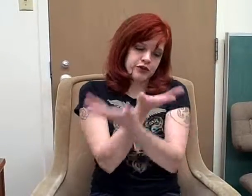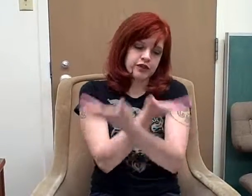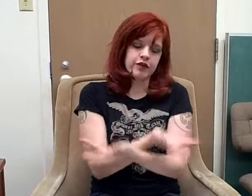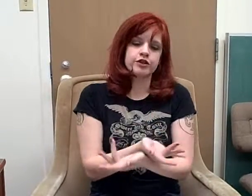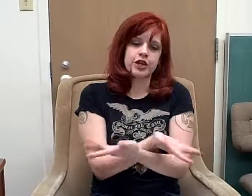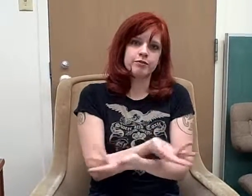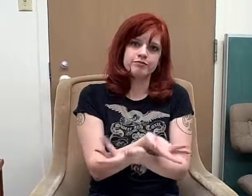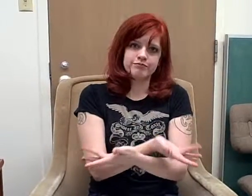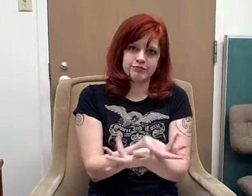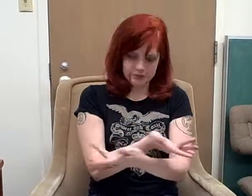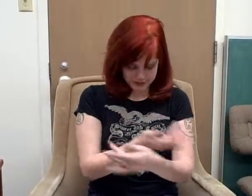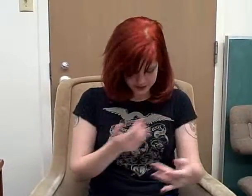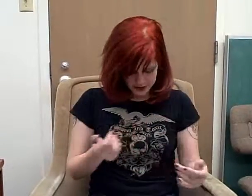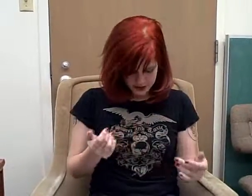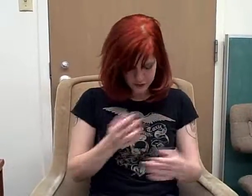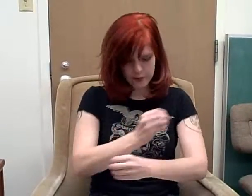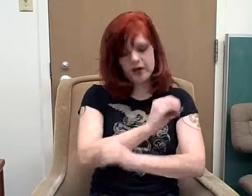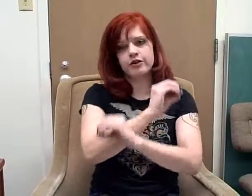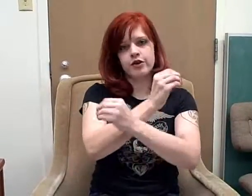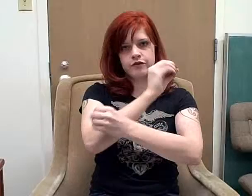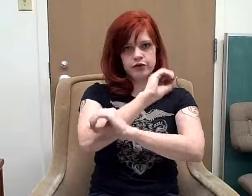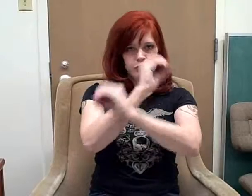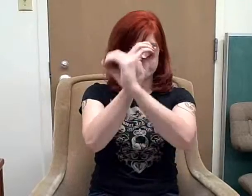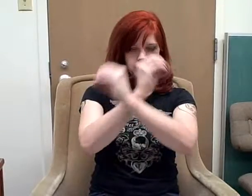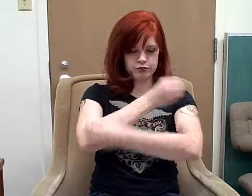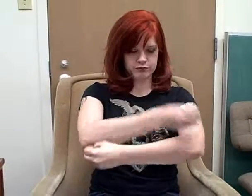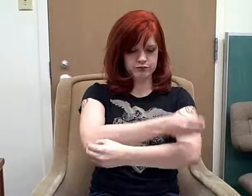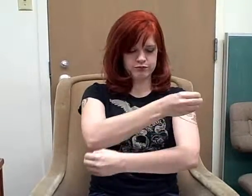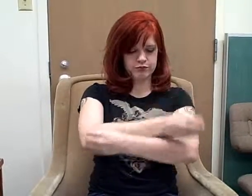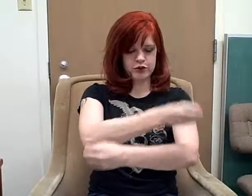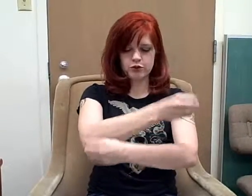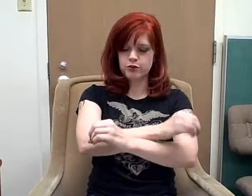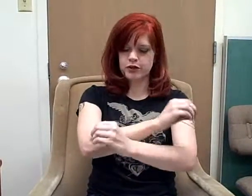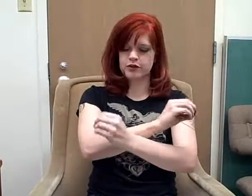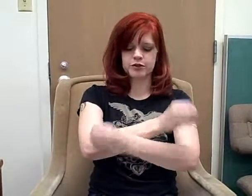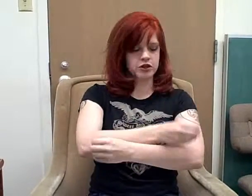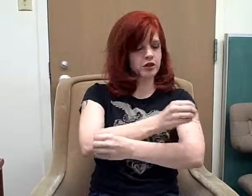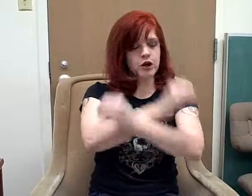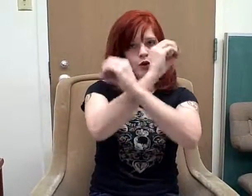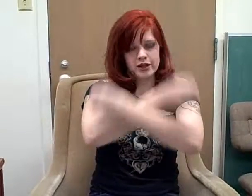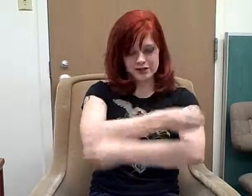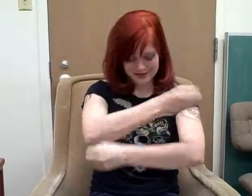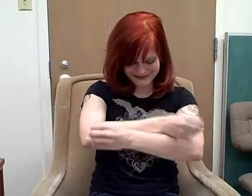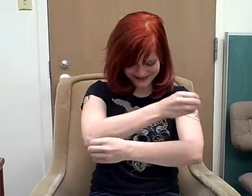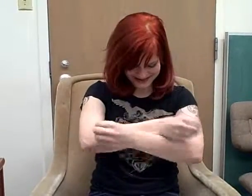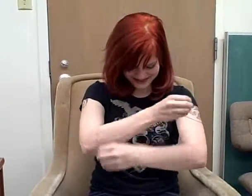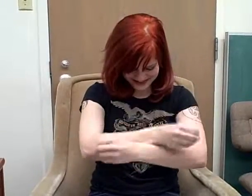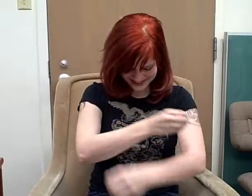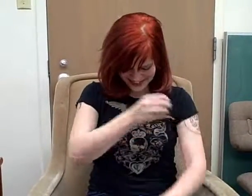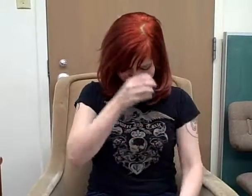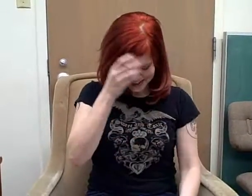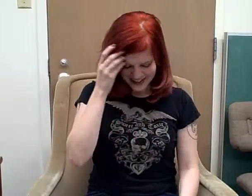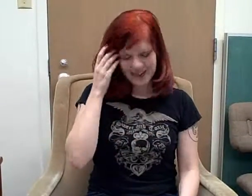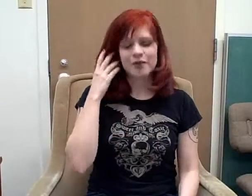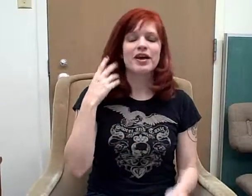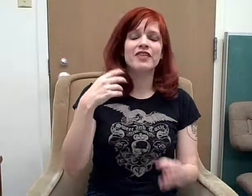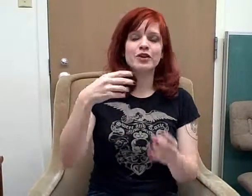feely fingers up. For men, you have two, I don't know what you call it, O hands. And then